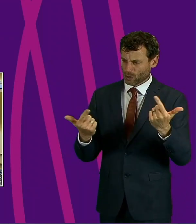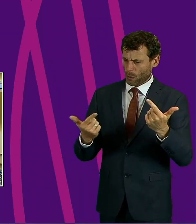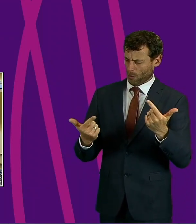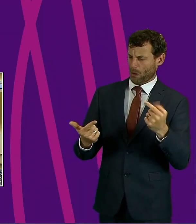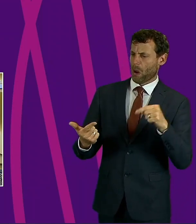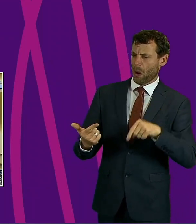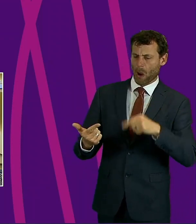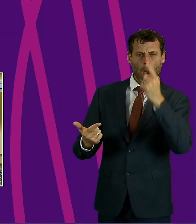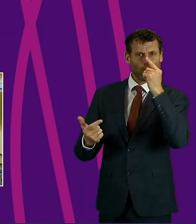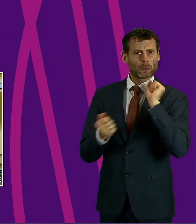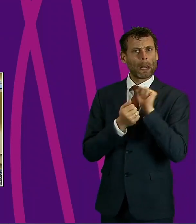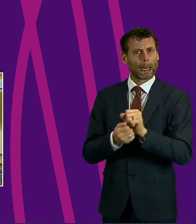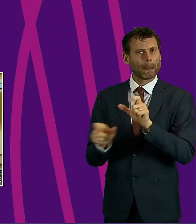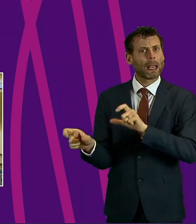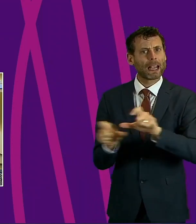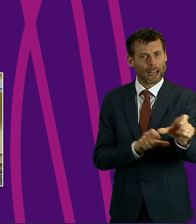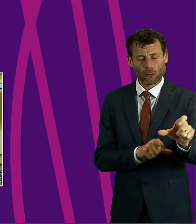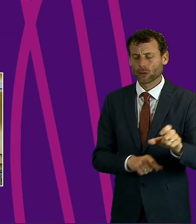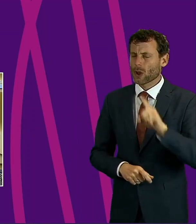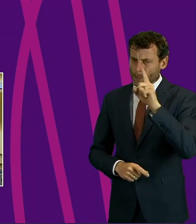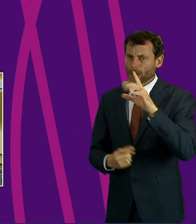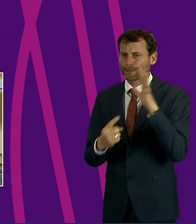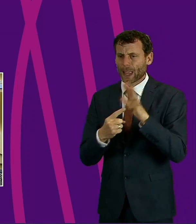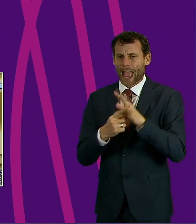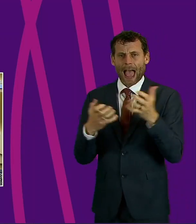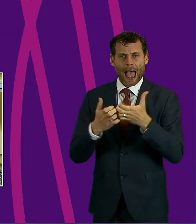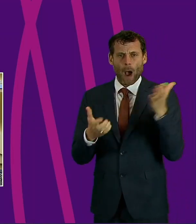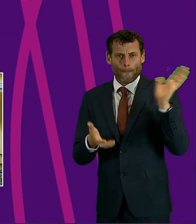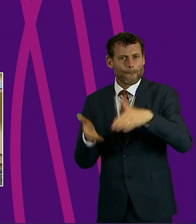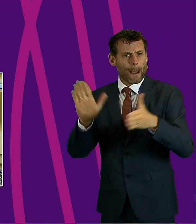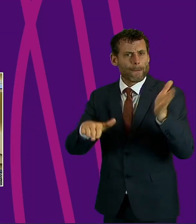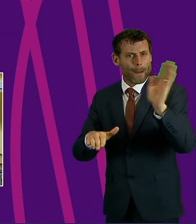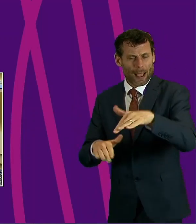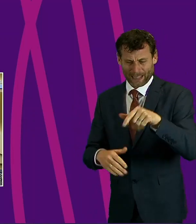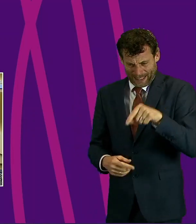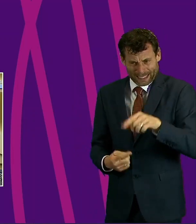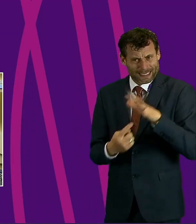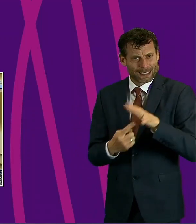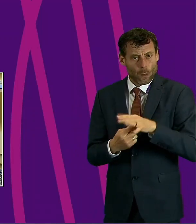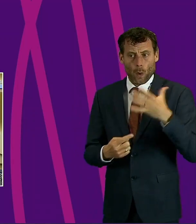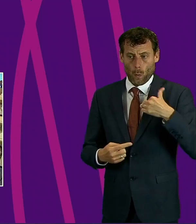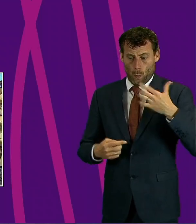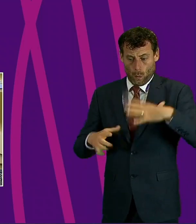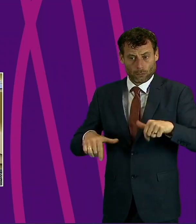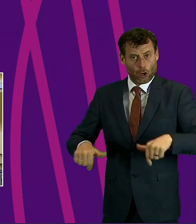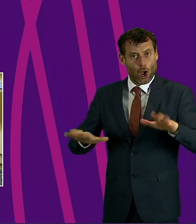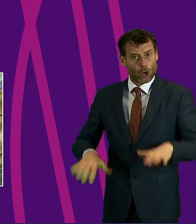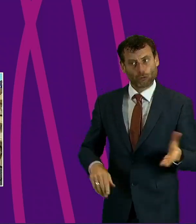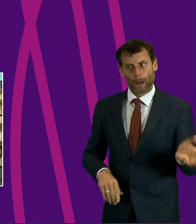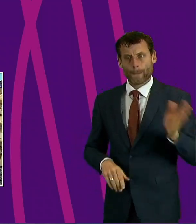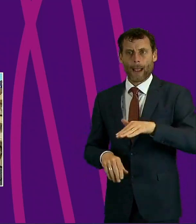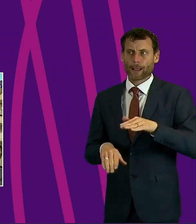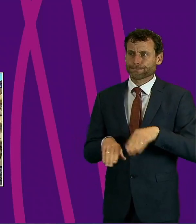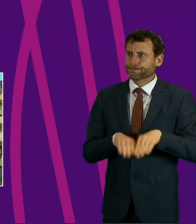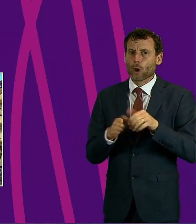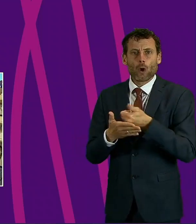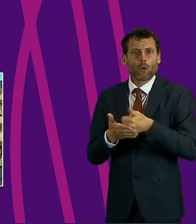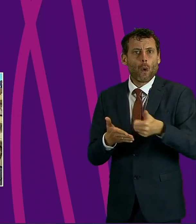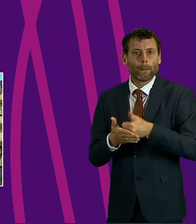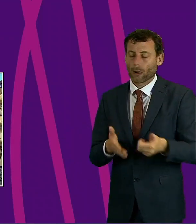essential, which is why it is such a key strand of the work we are doing to get the country back to normal. Question number 5, Alec